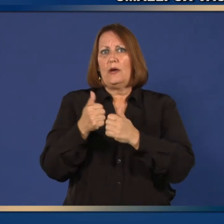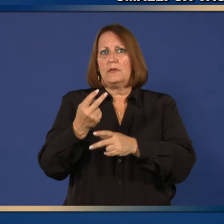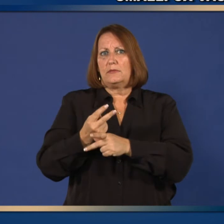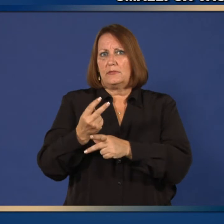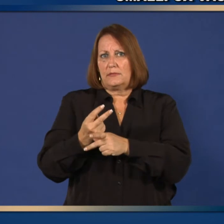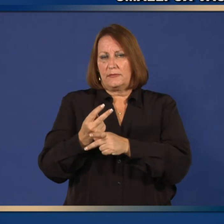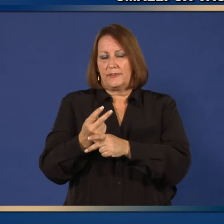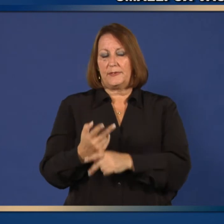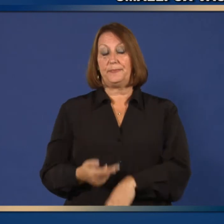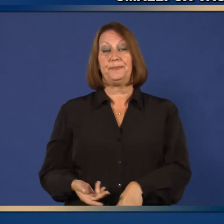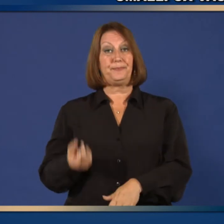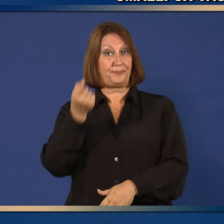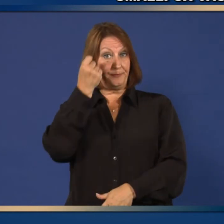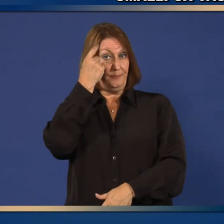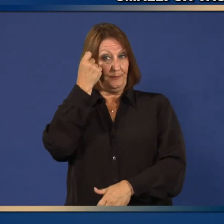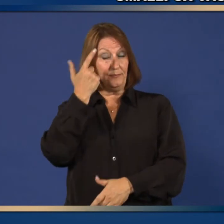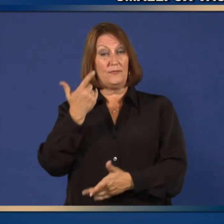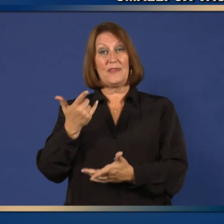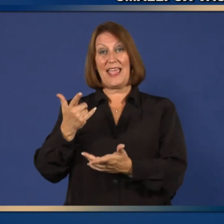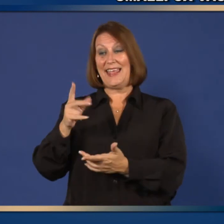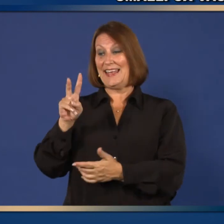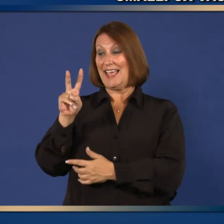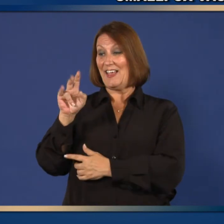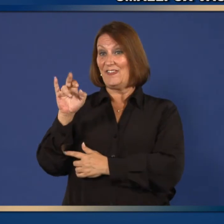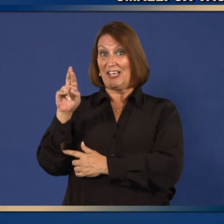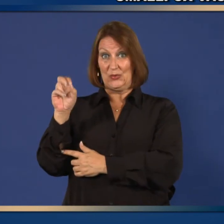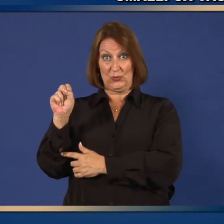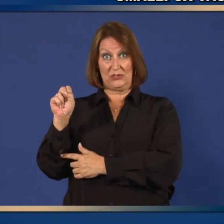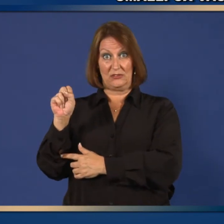The virus in the vaccine is alive.